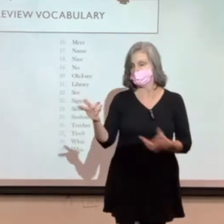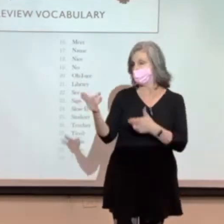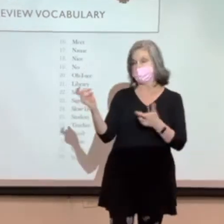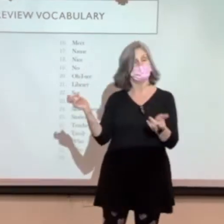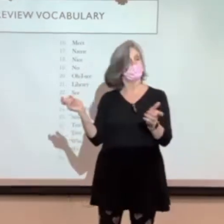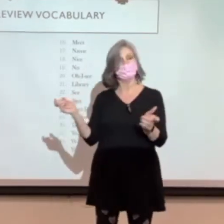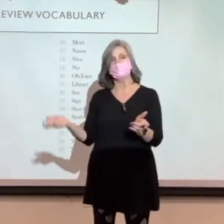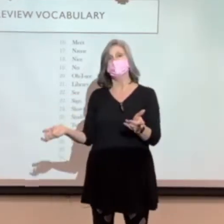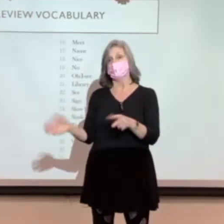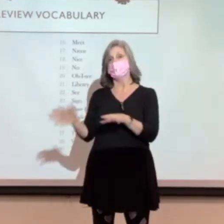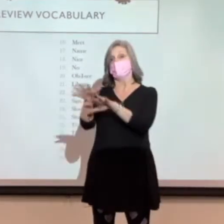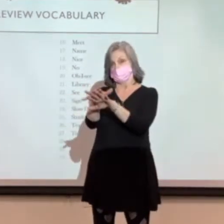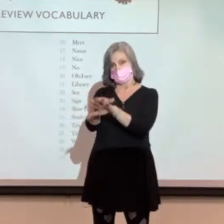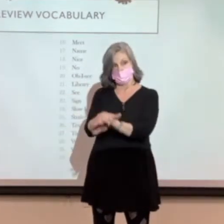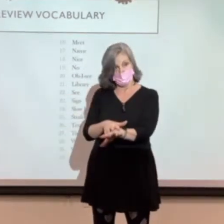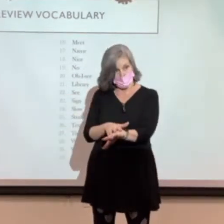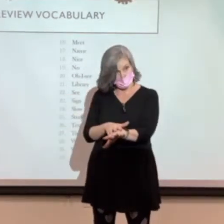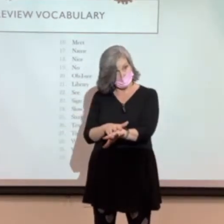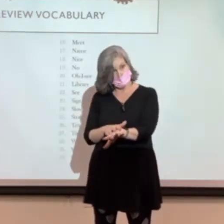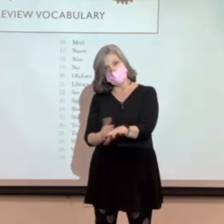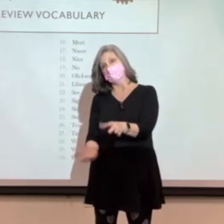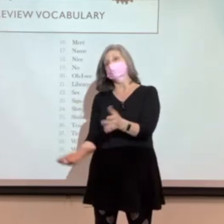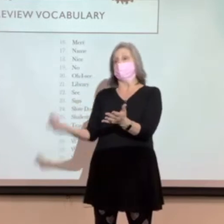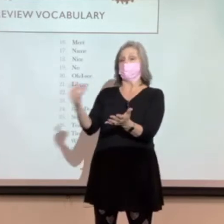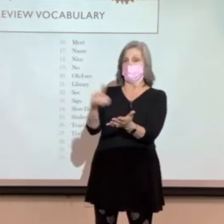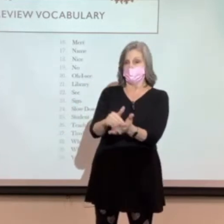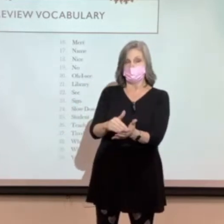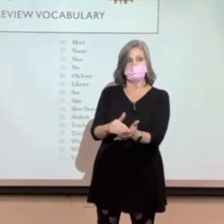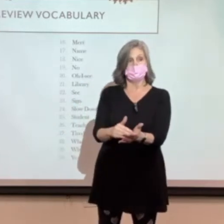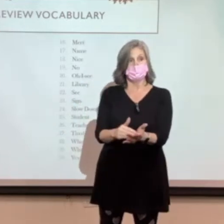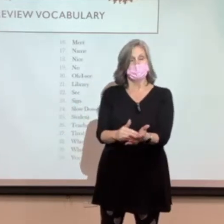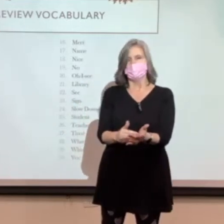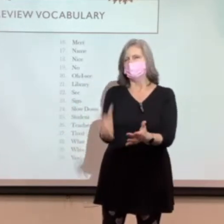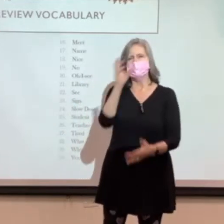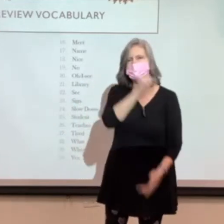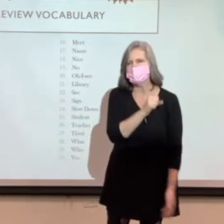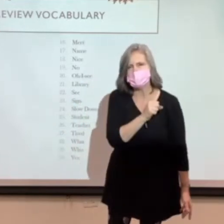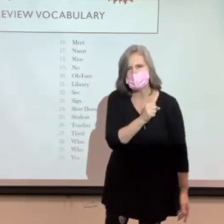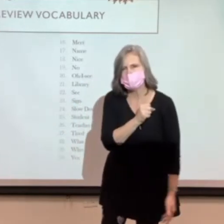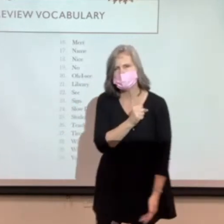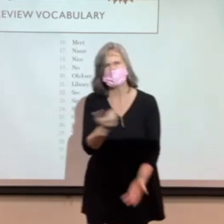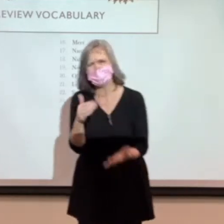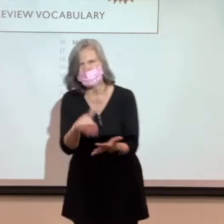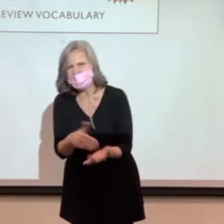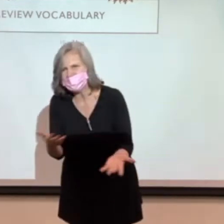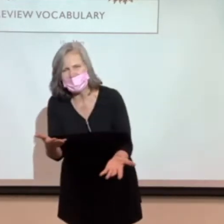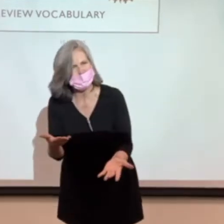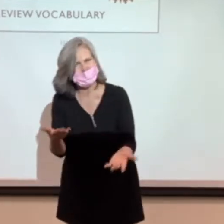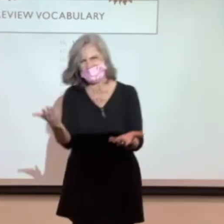too quickly, you either tell them to slow down and sign it again, or maybe you just missed it, what was that again? Like, say that